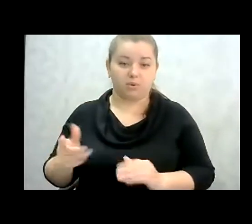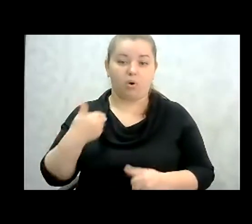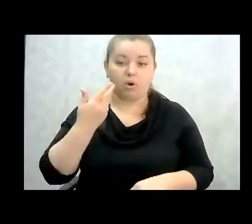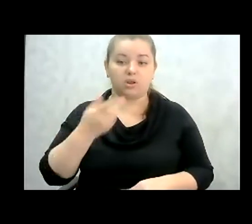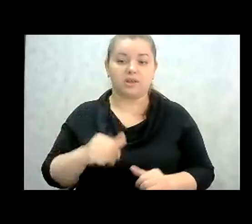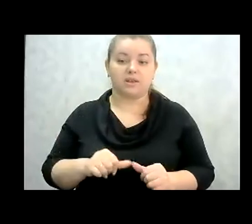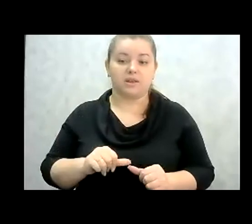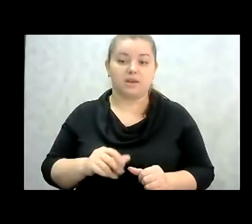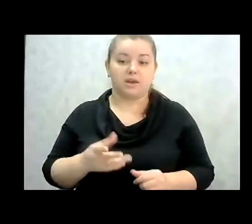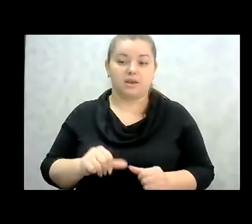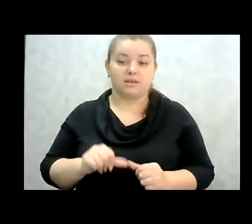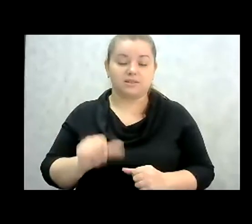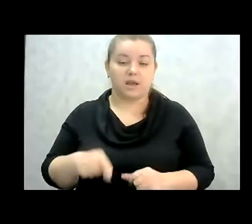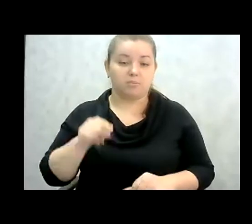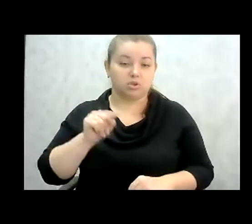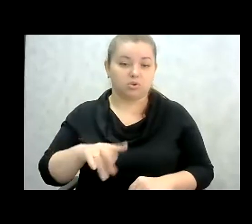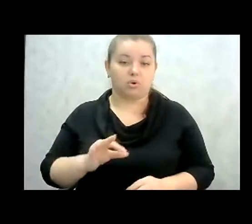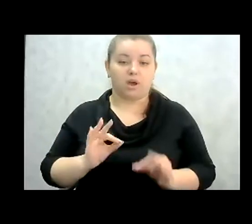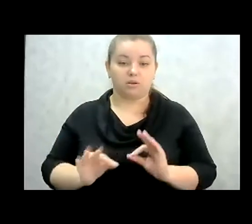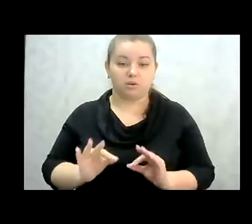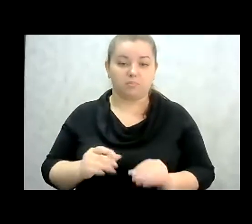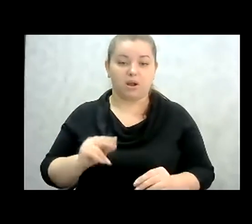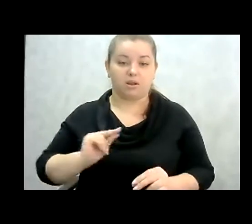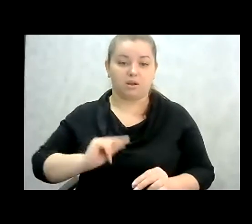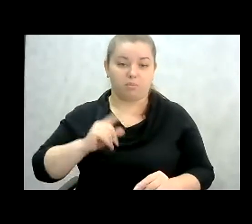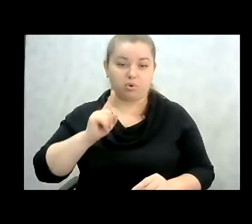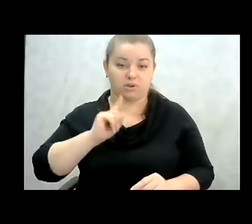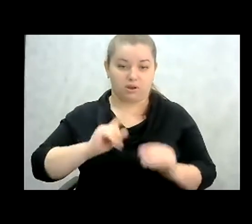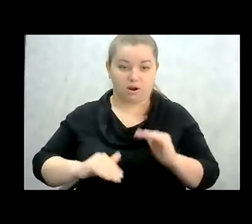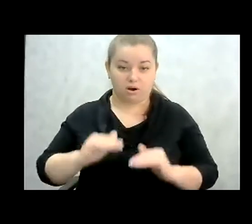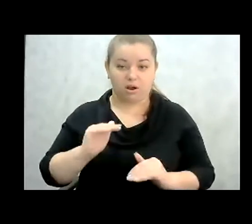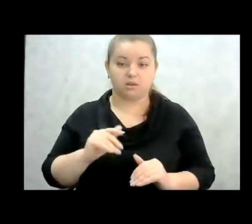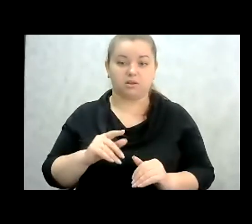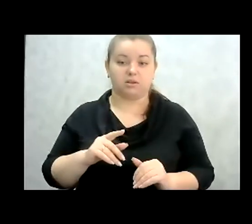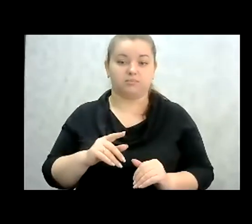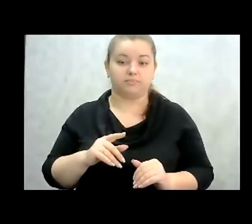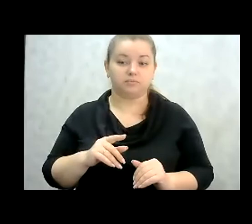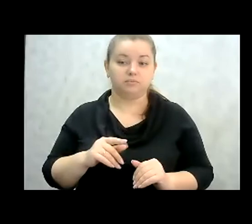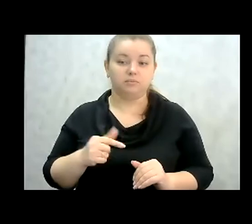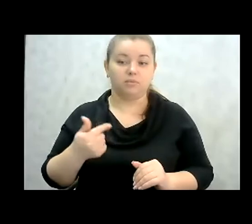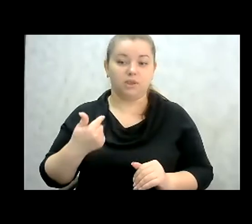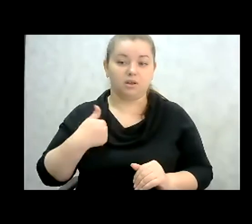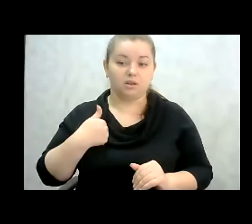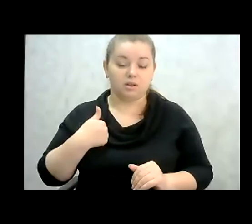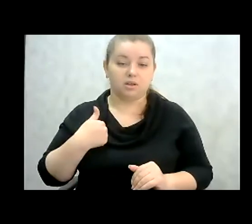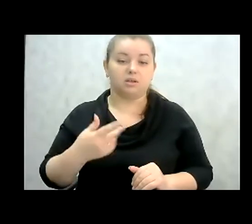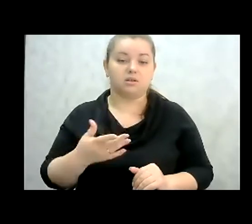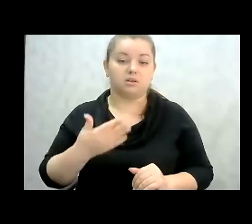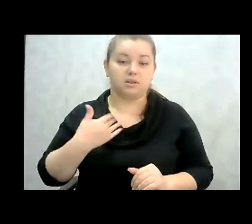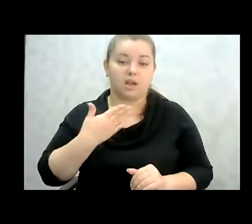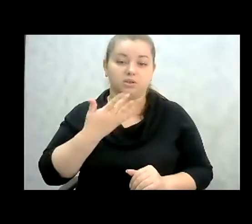Many times we saw instances when councils do not function